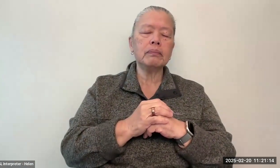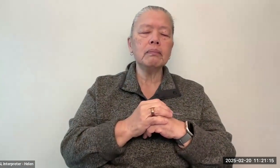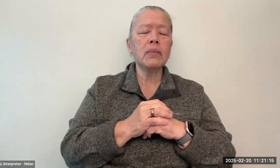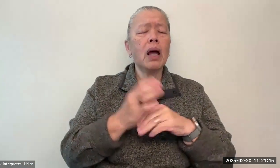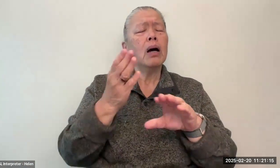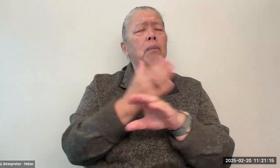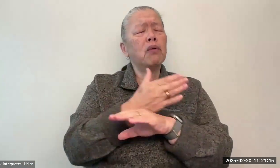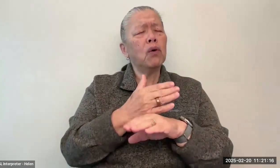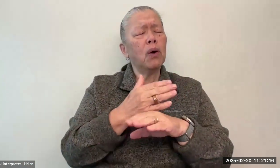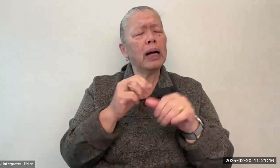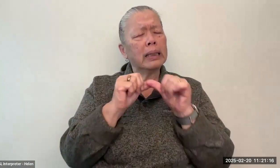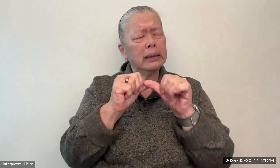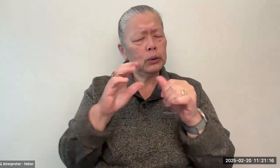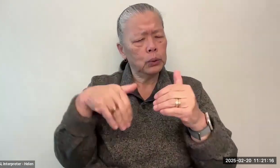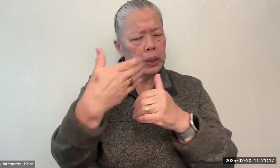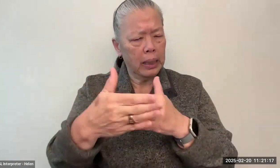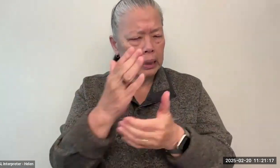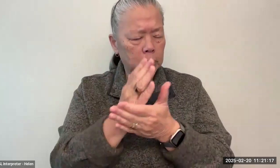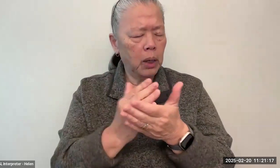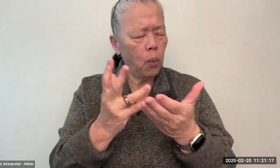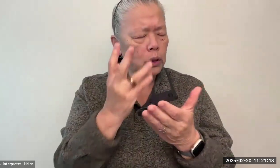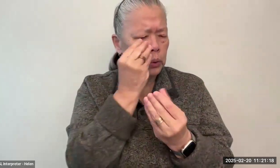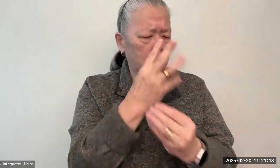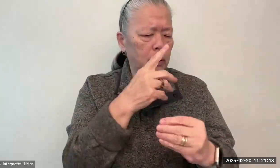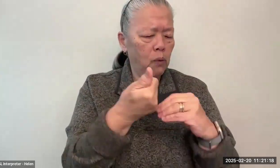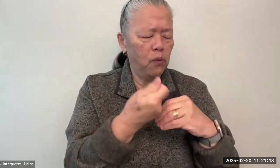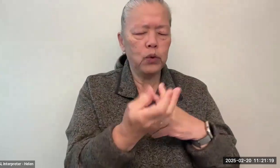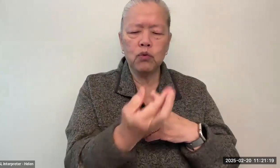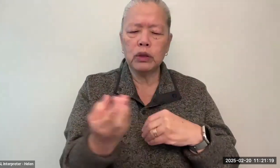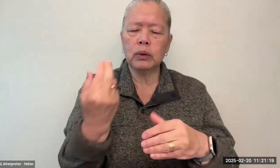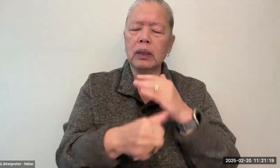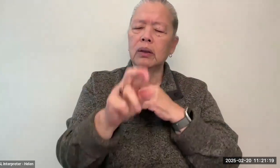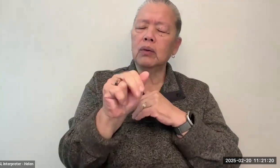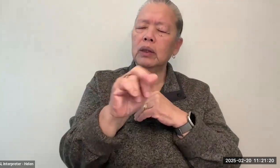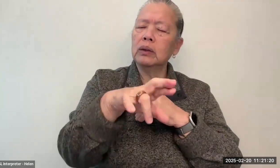section, I want to be sure you're aware of some other resources available at